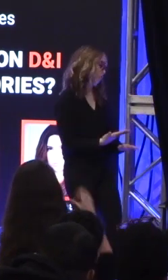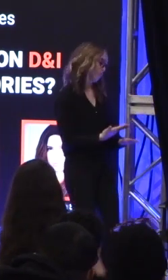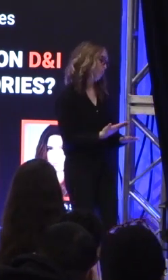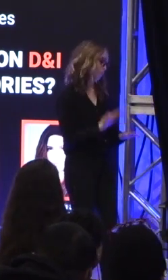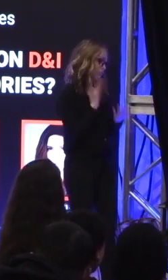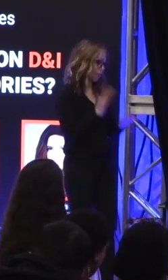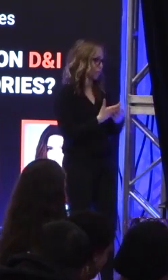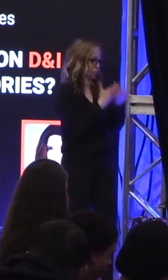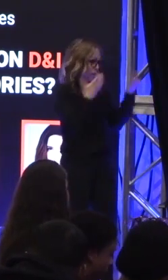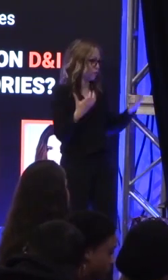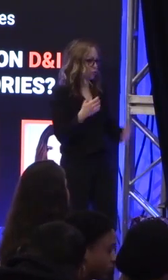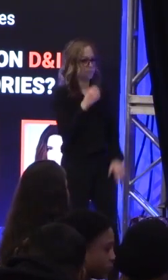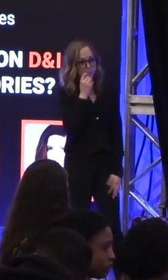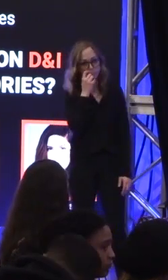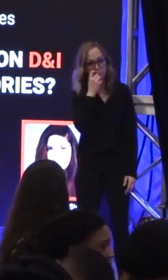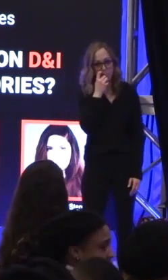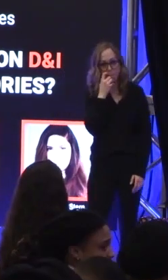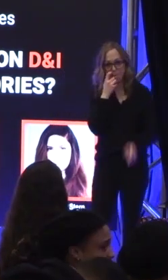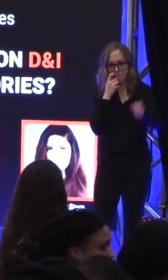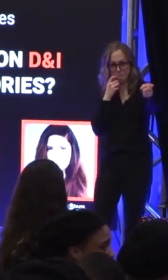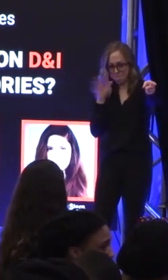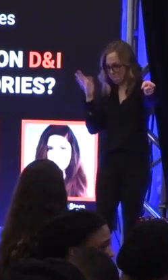to me.